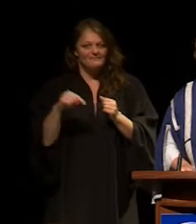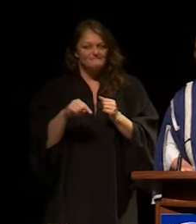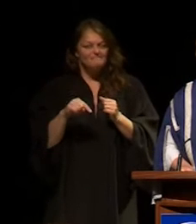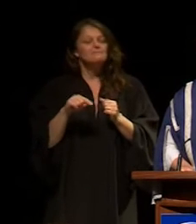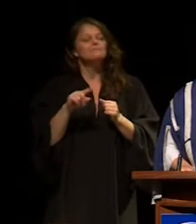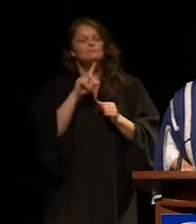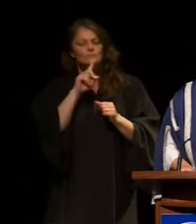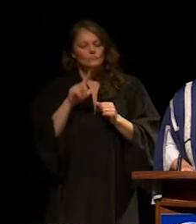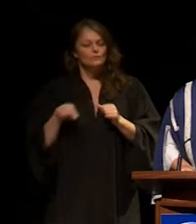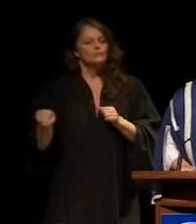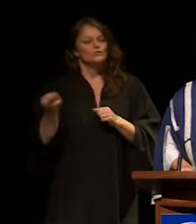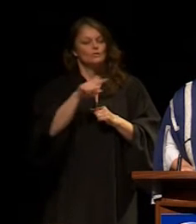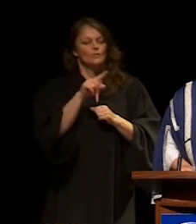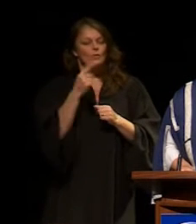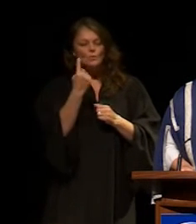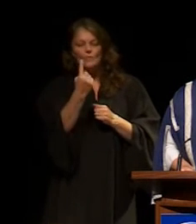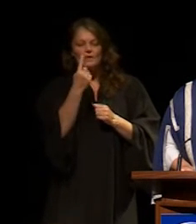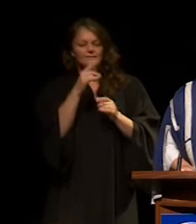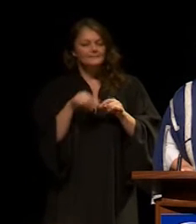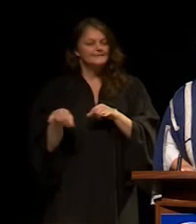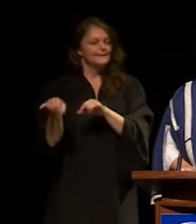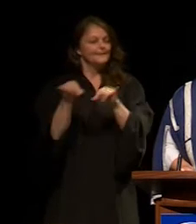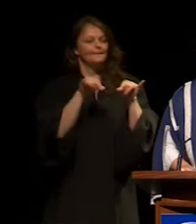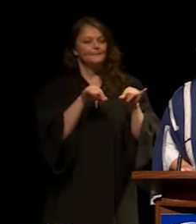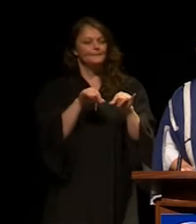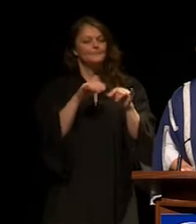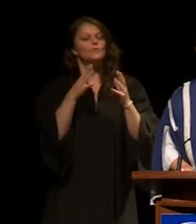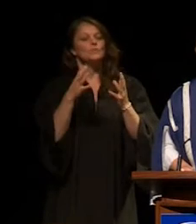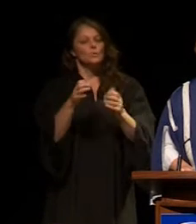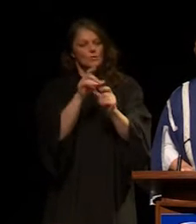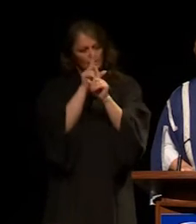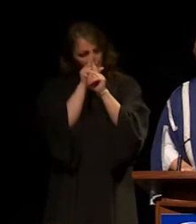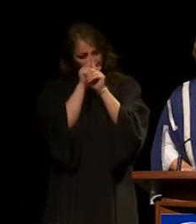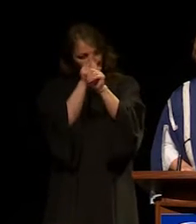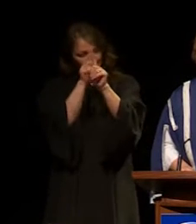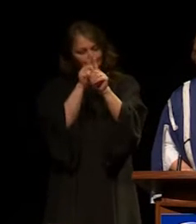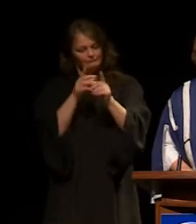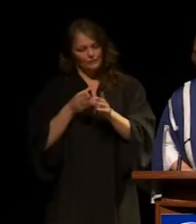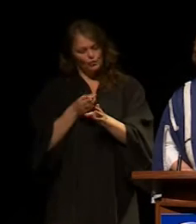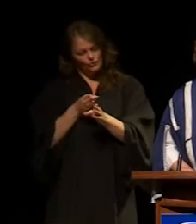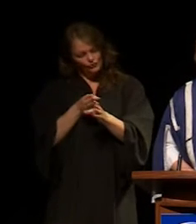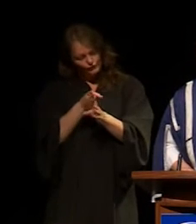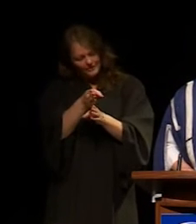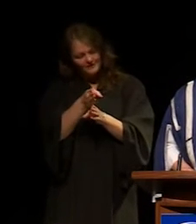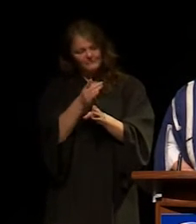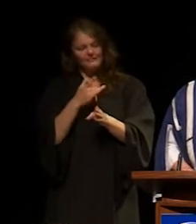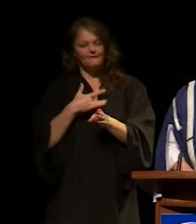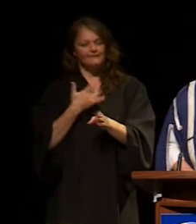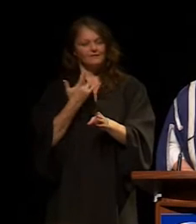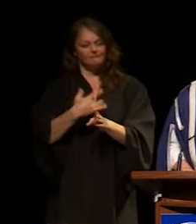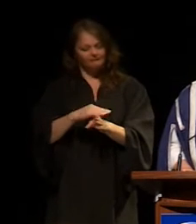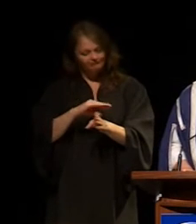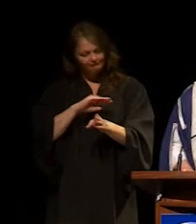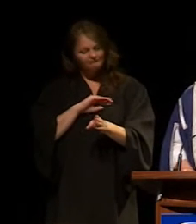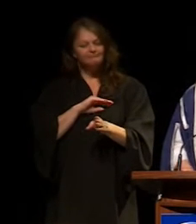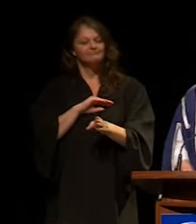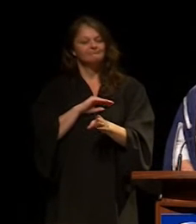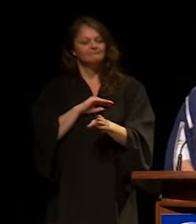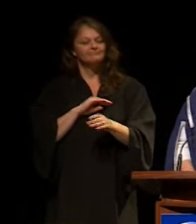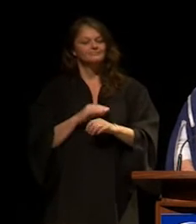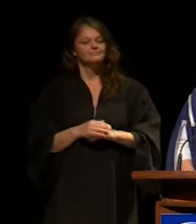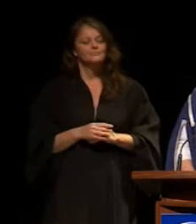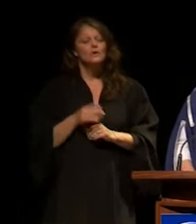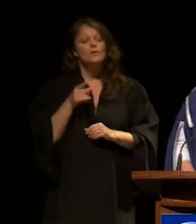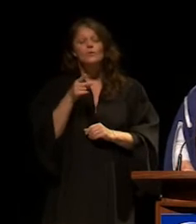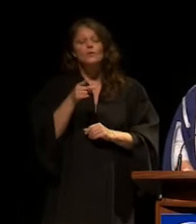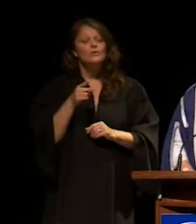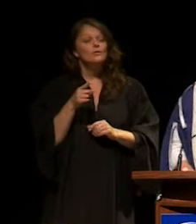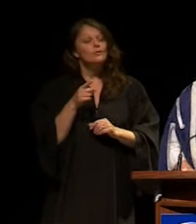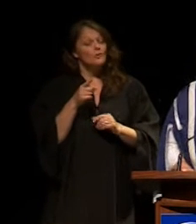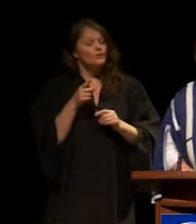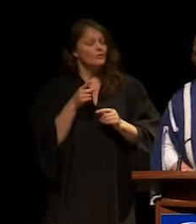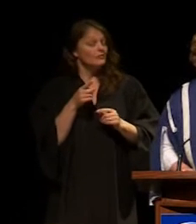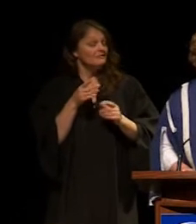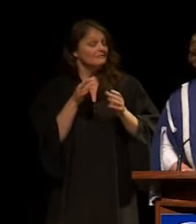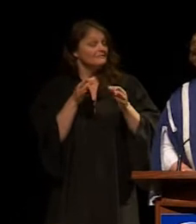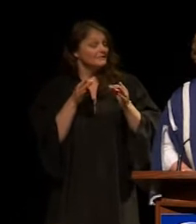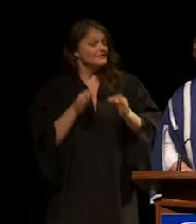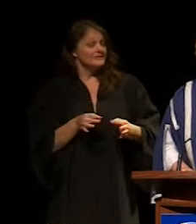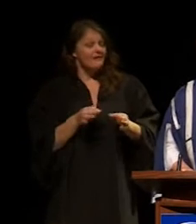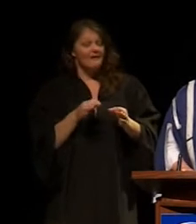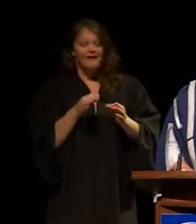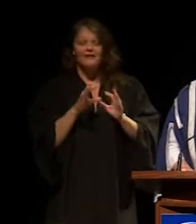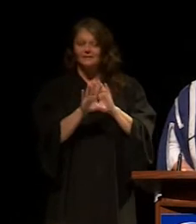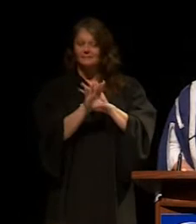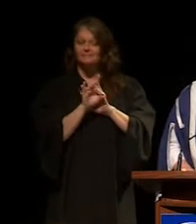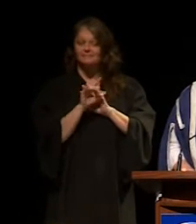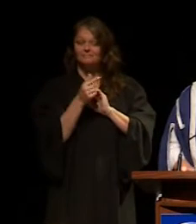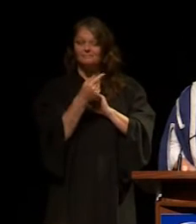to build a rewarding career for yourself. You took an important first step by choosing a career-focused program at